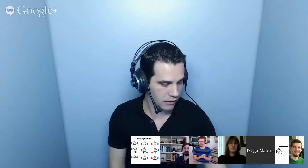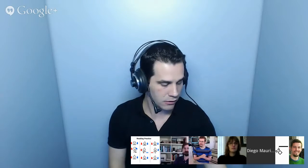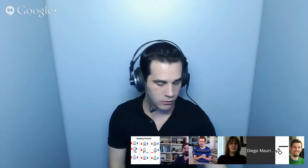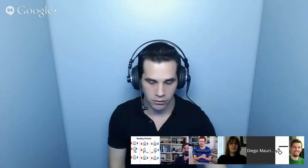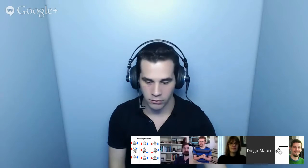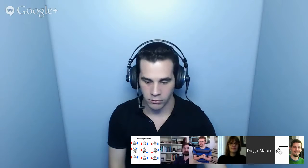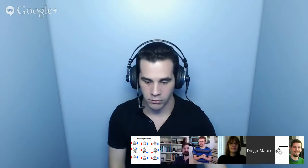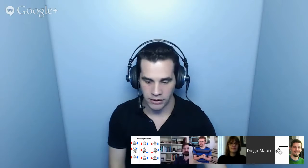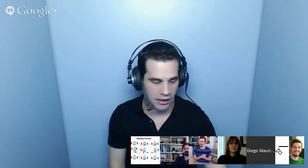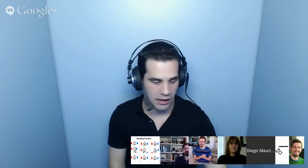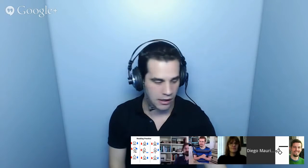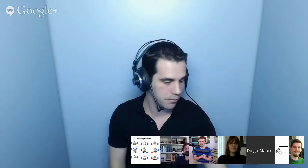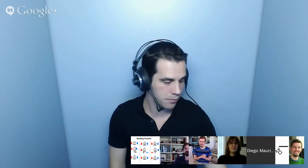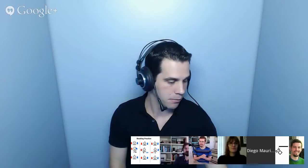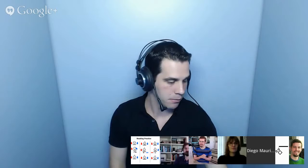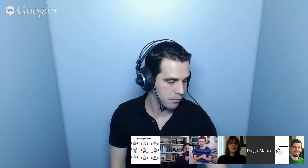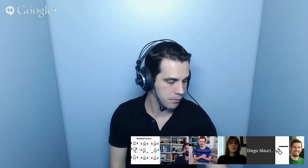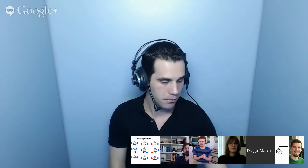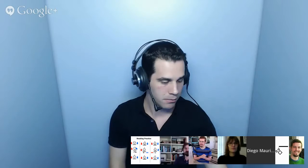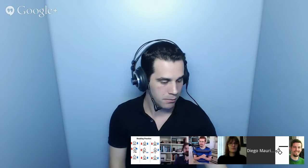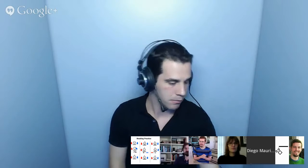I don't know what happened.